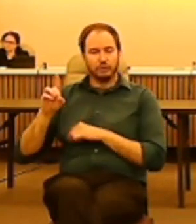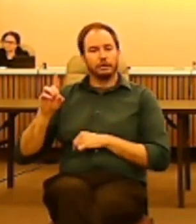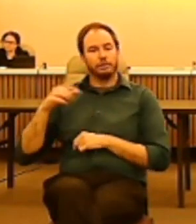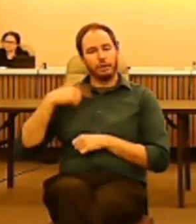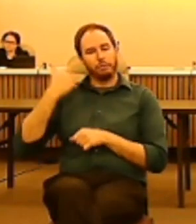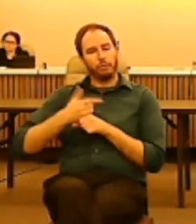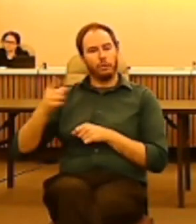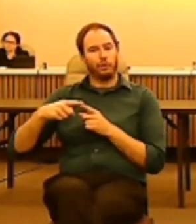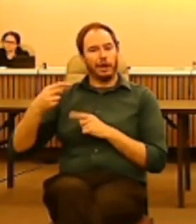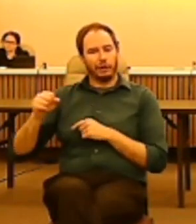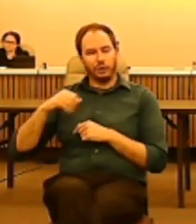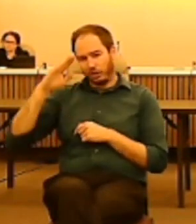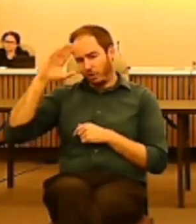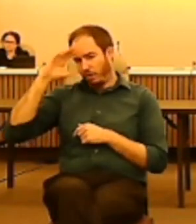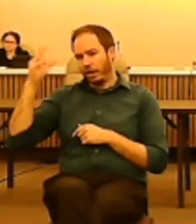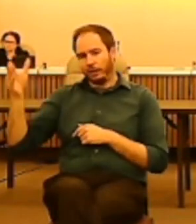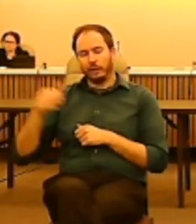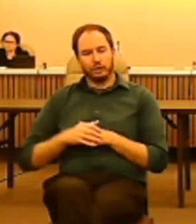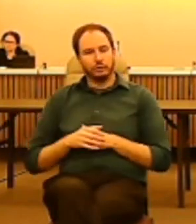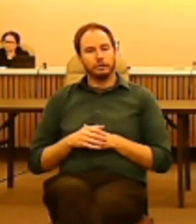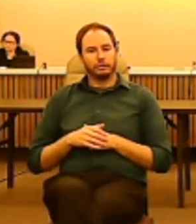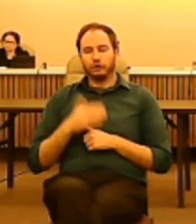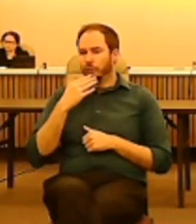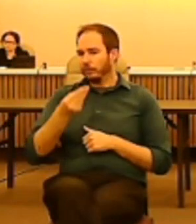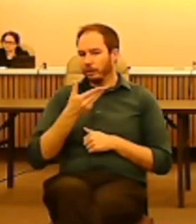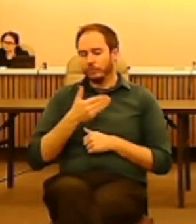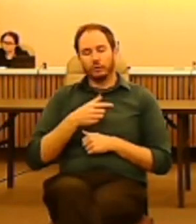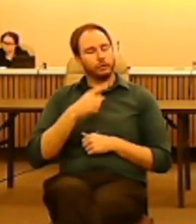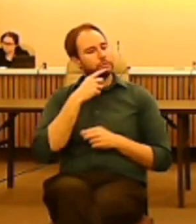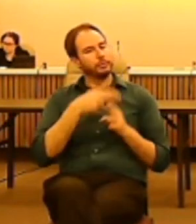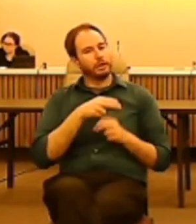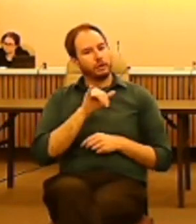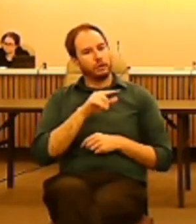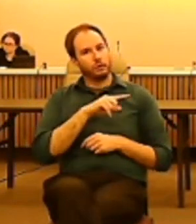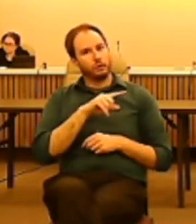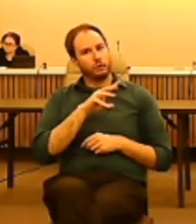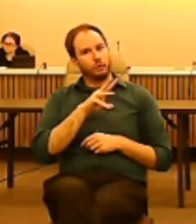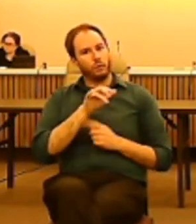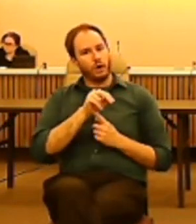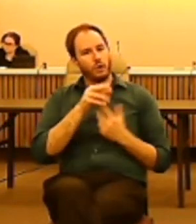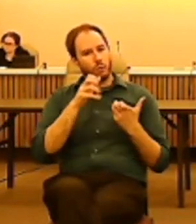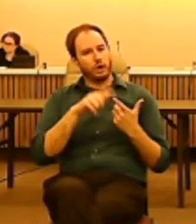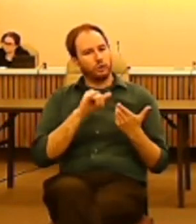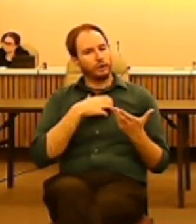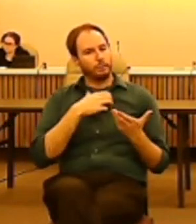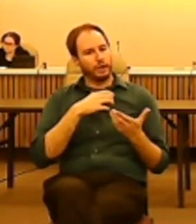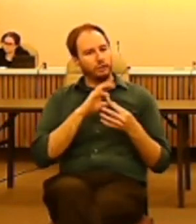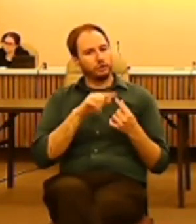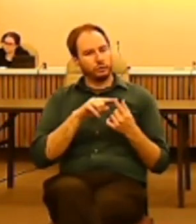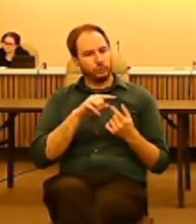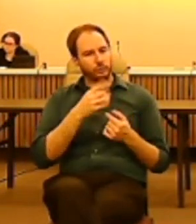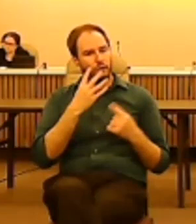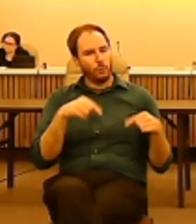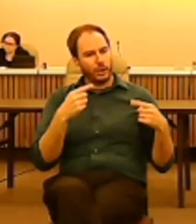went to high school with them, so. And then you mentioned now in the warmer months, you have the complaints about four-wheelers